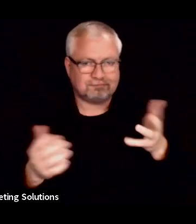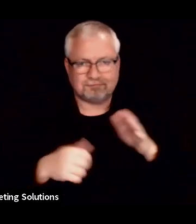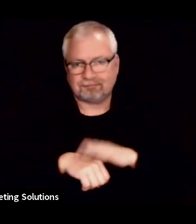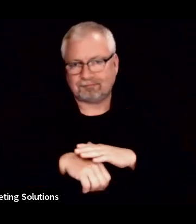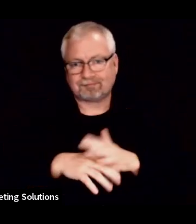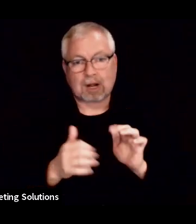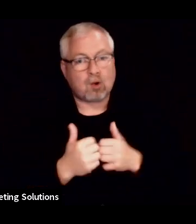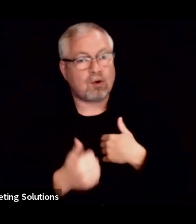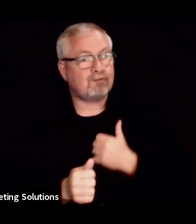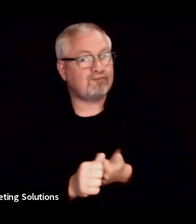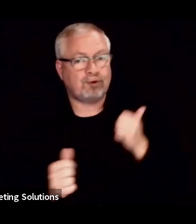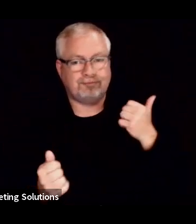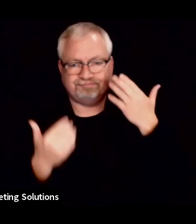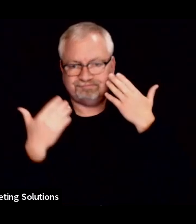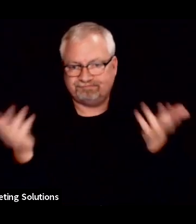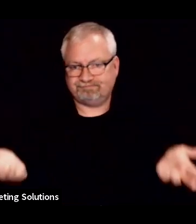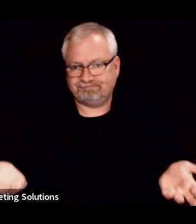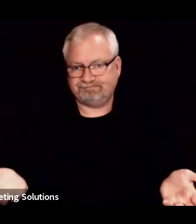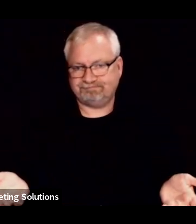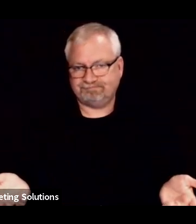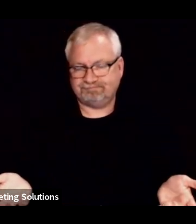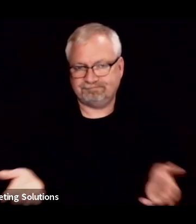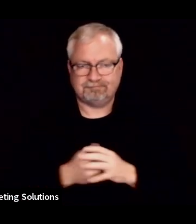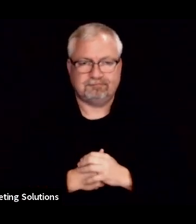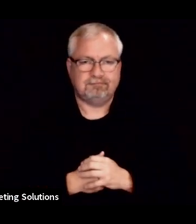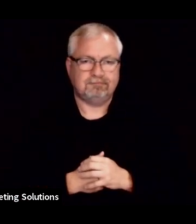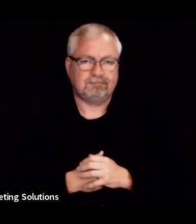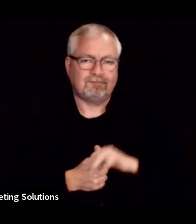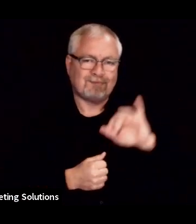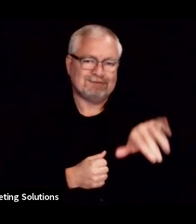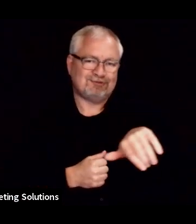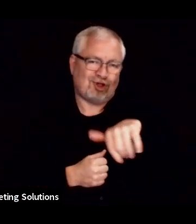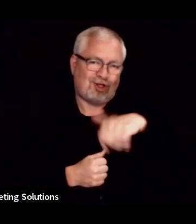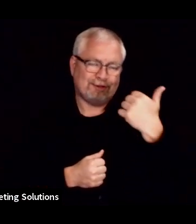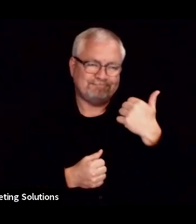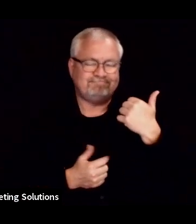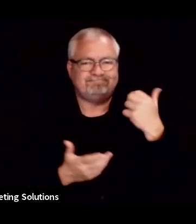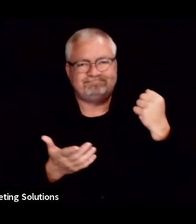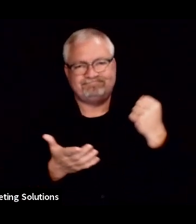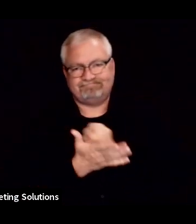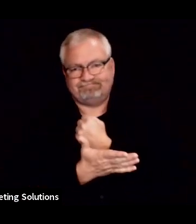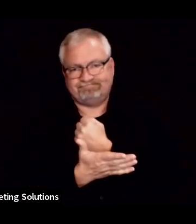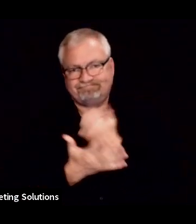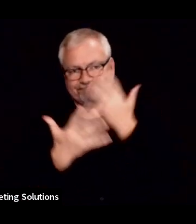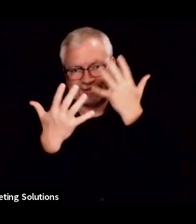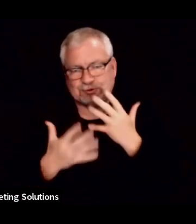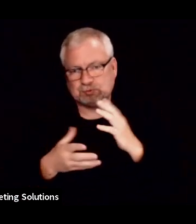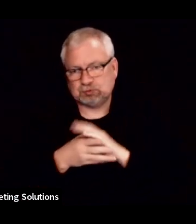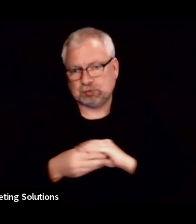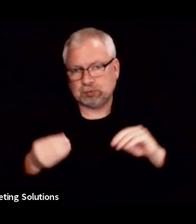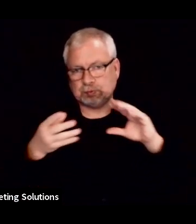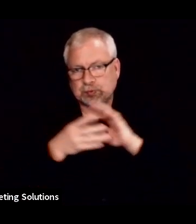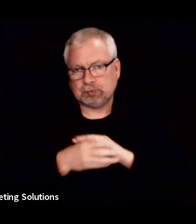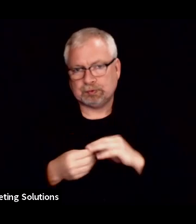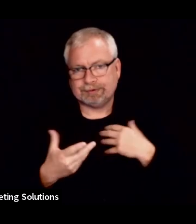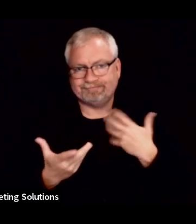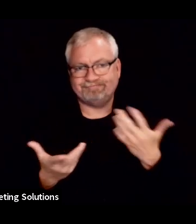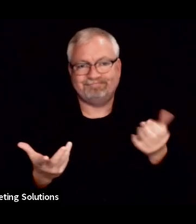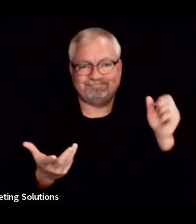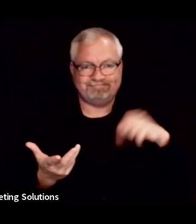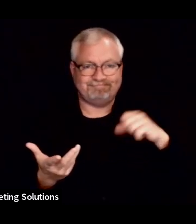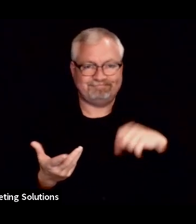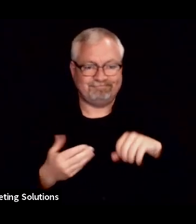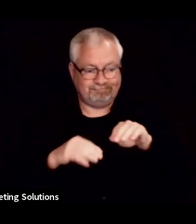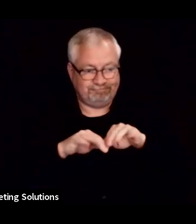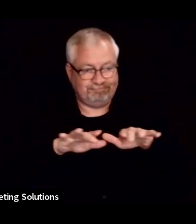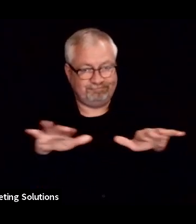It's just another sad indication of the disruption and the loss. I mean, certainly a huge